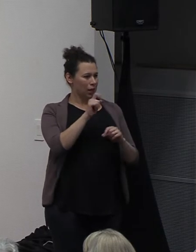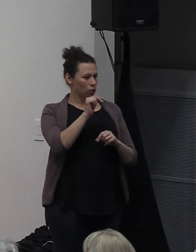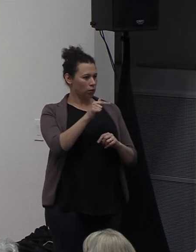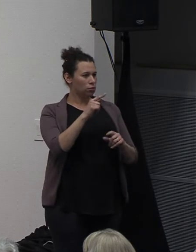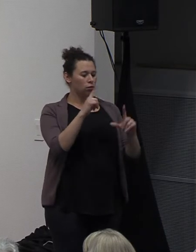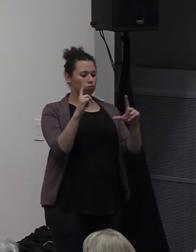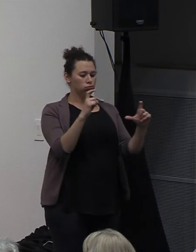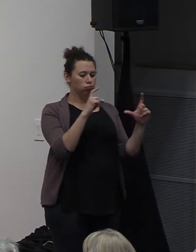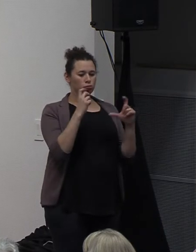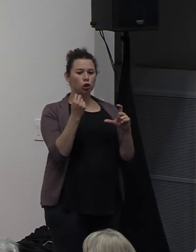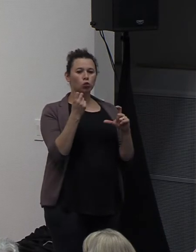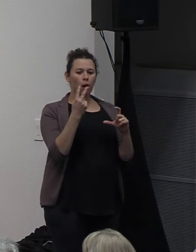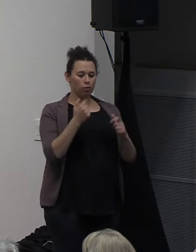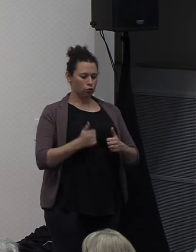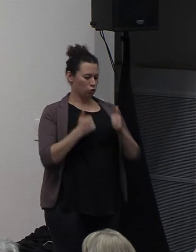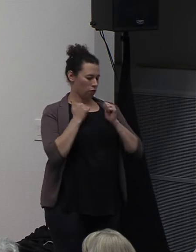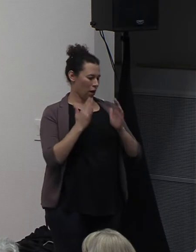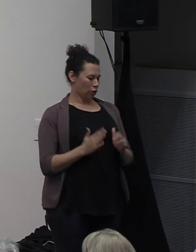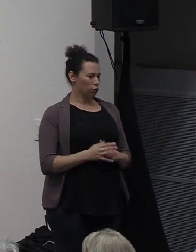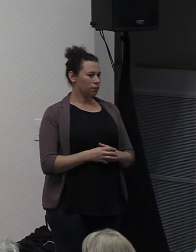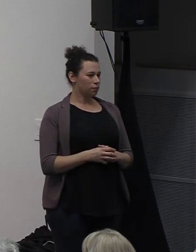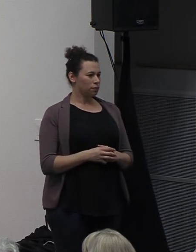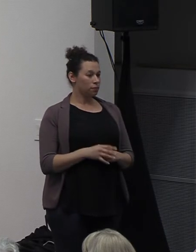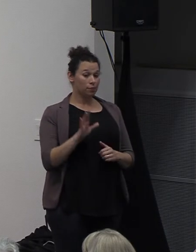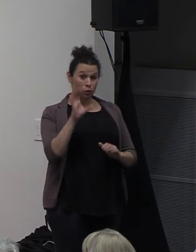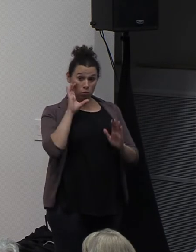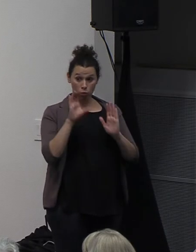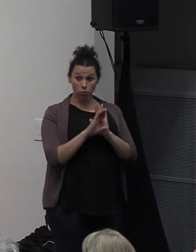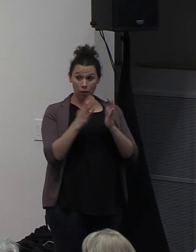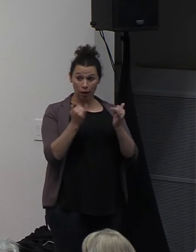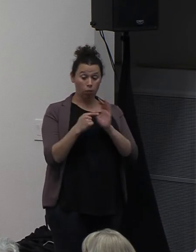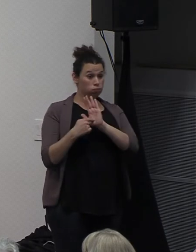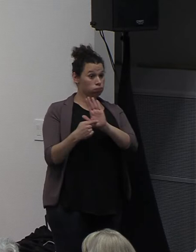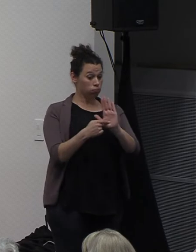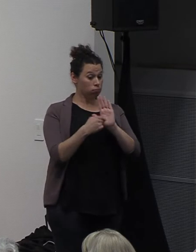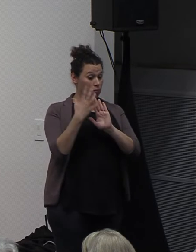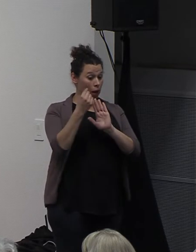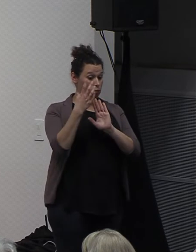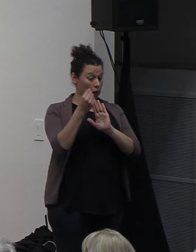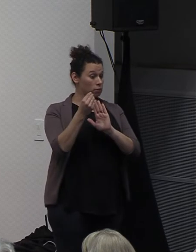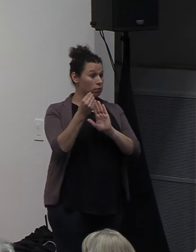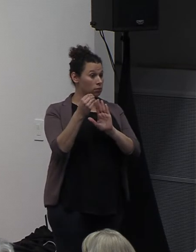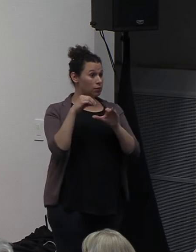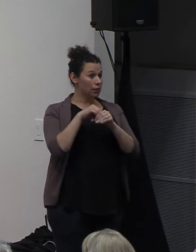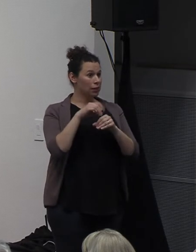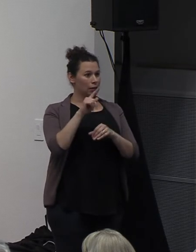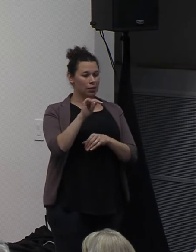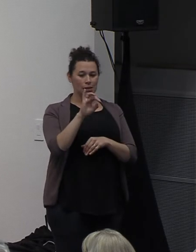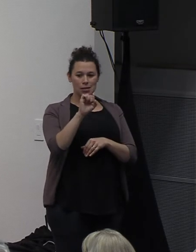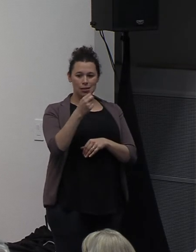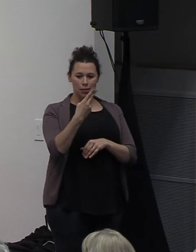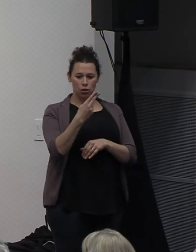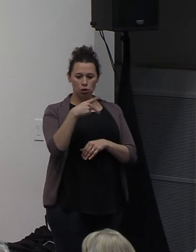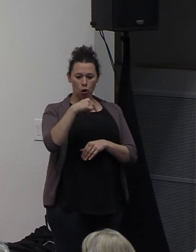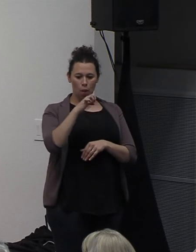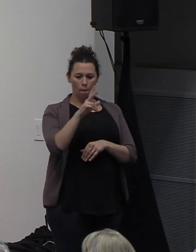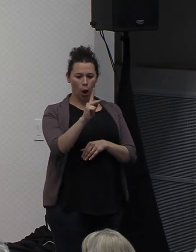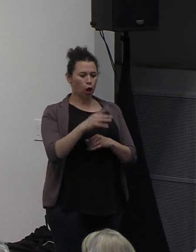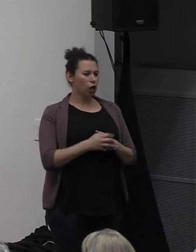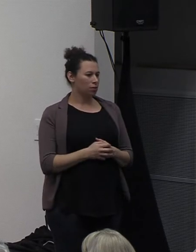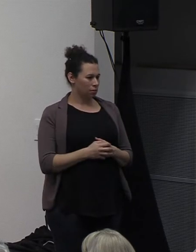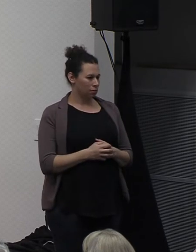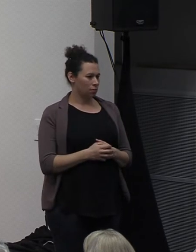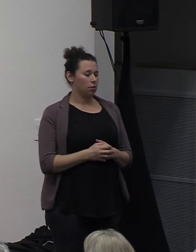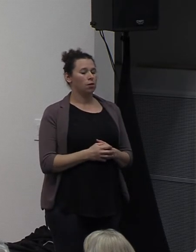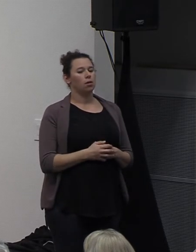12 Holocaust survivors whose portraits are now on display outside in Tisch Park. It was an